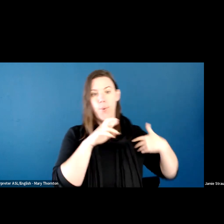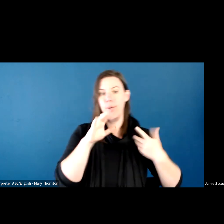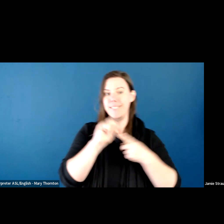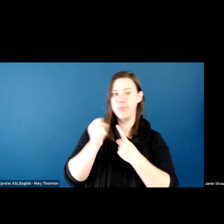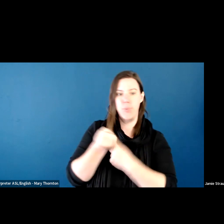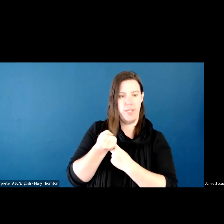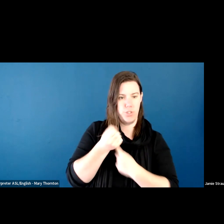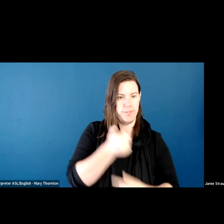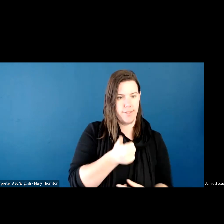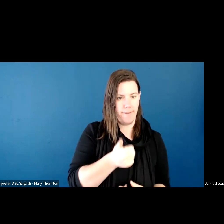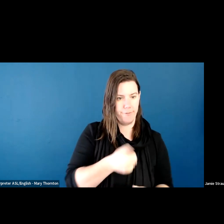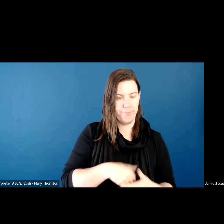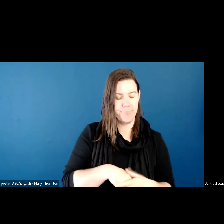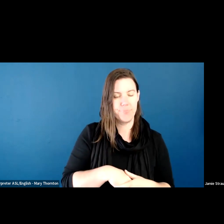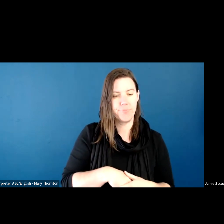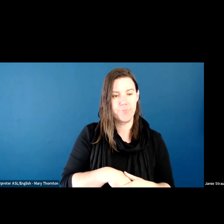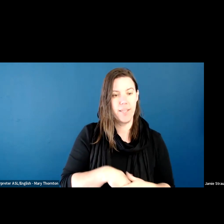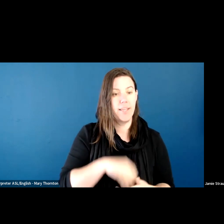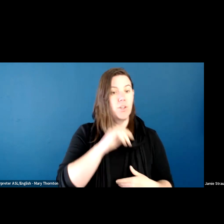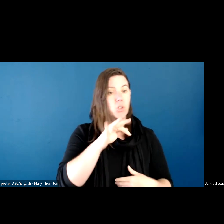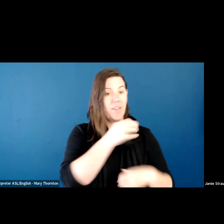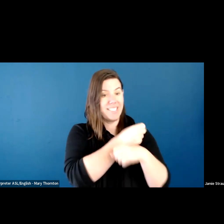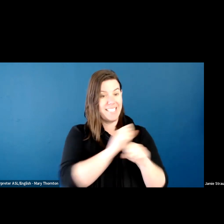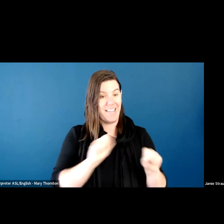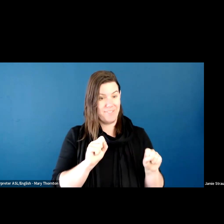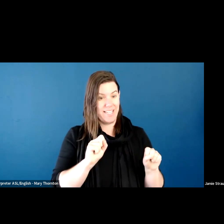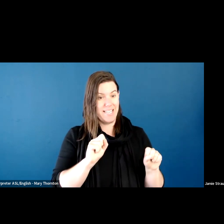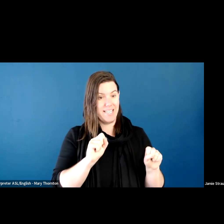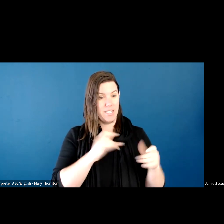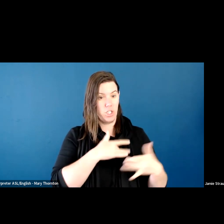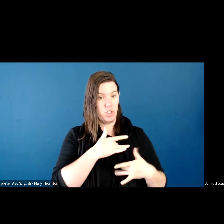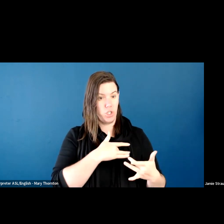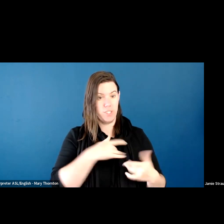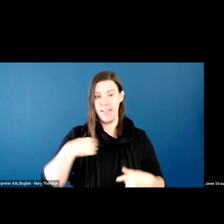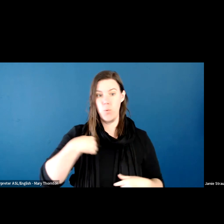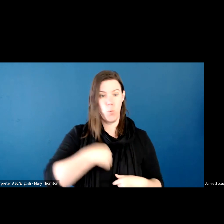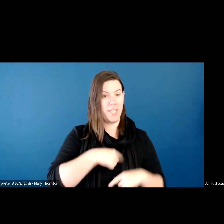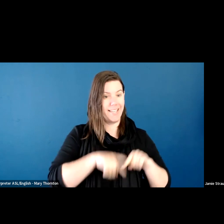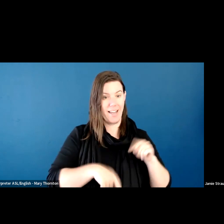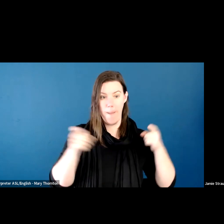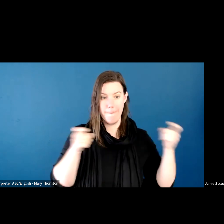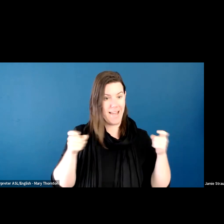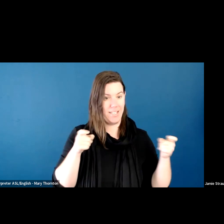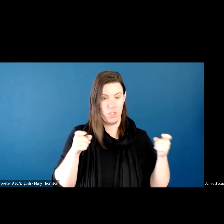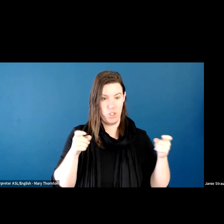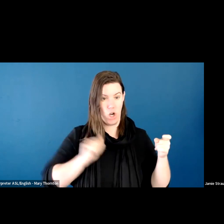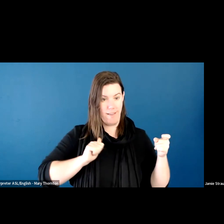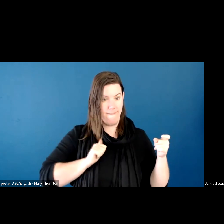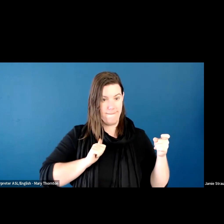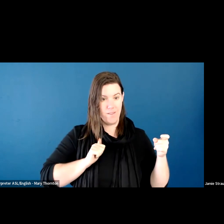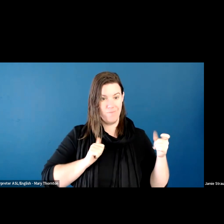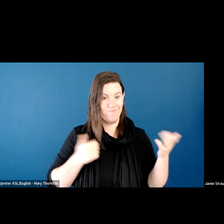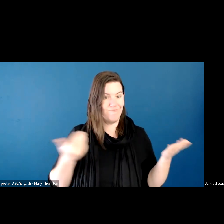If there are safety considerations that we can't manage, we cannot send our crisis staff. I